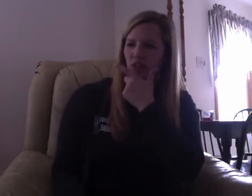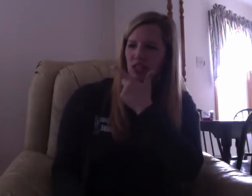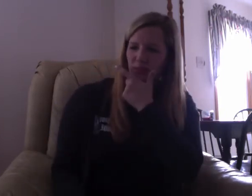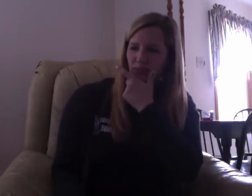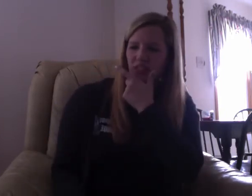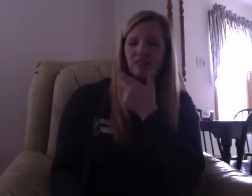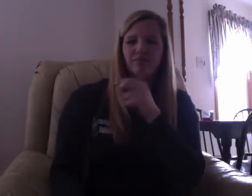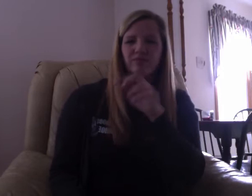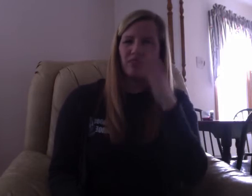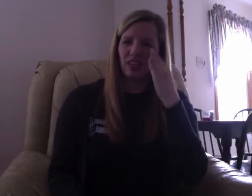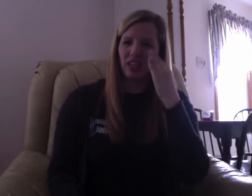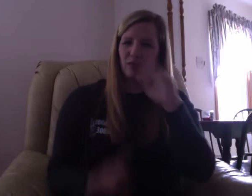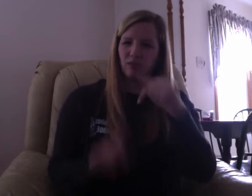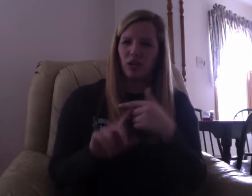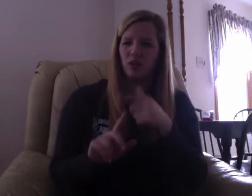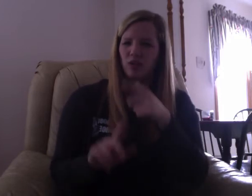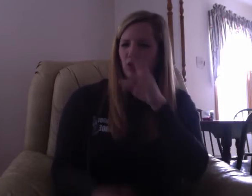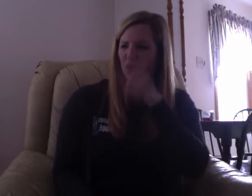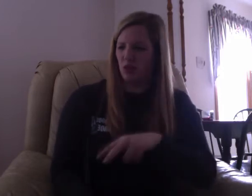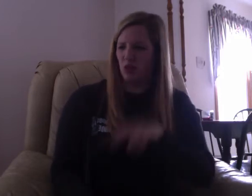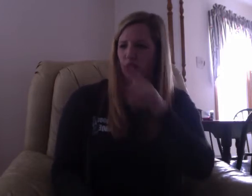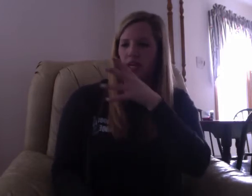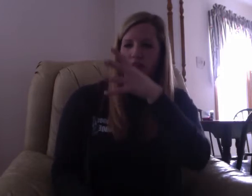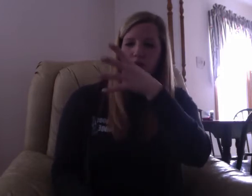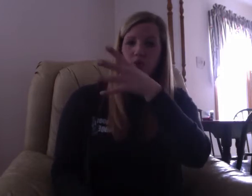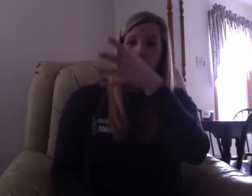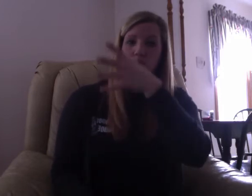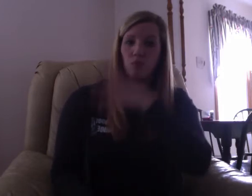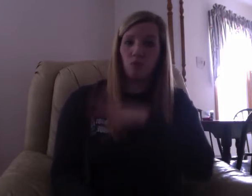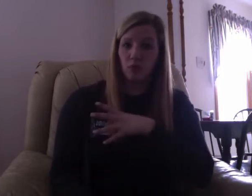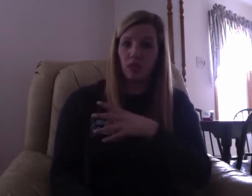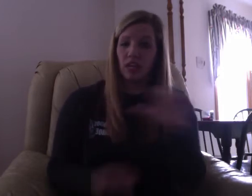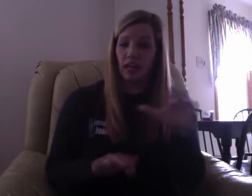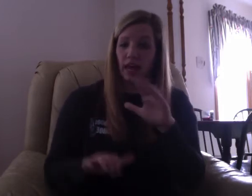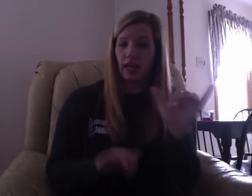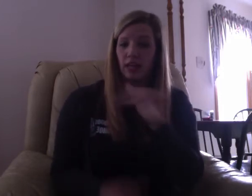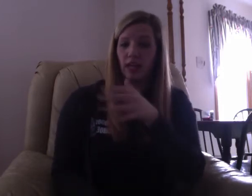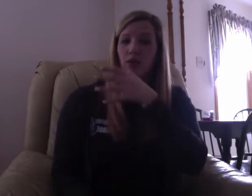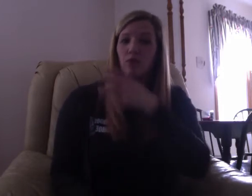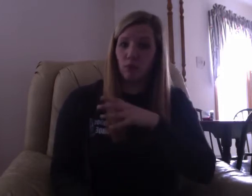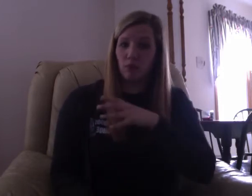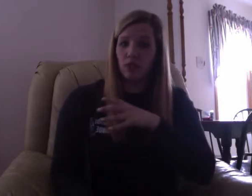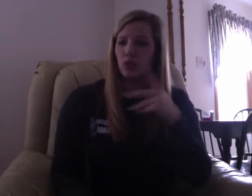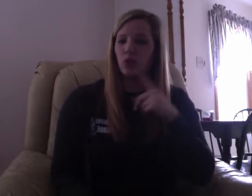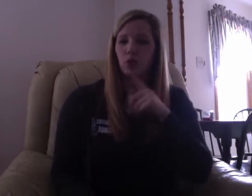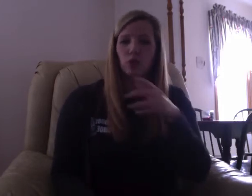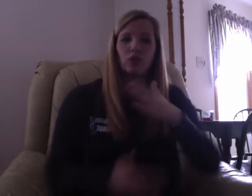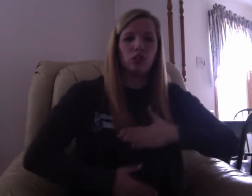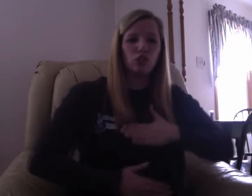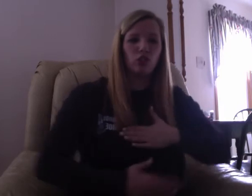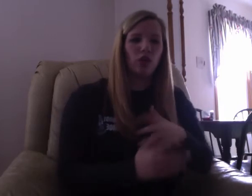think of someone who looks like a woman, who acts like a woman, who's attracted to other women. But I don't look like a